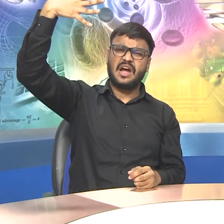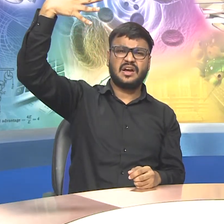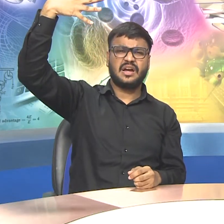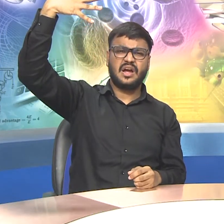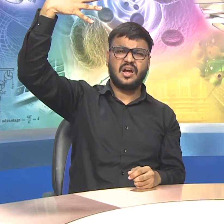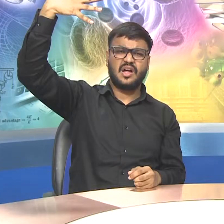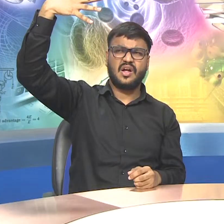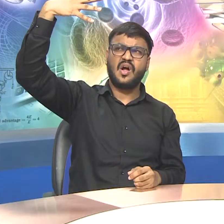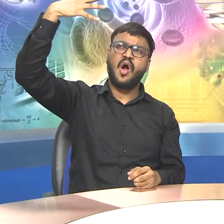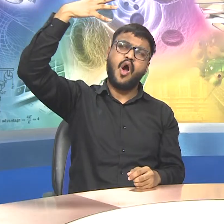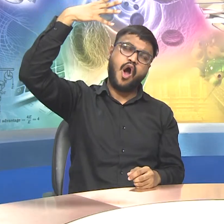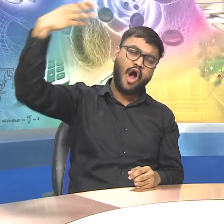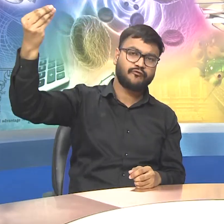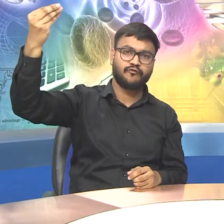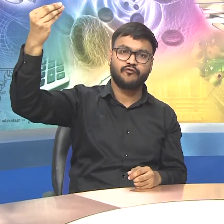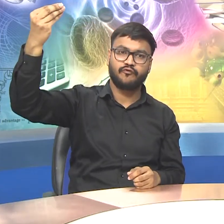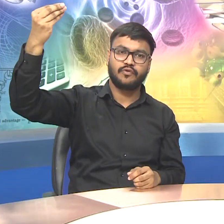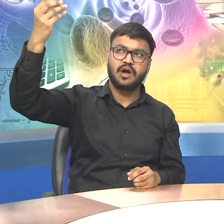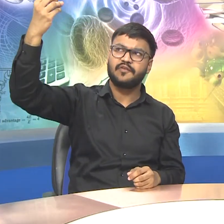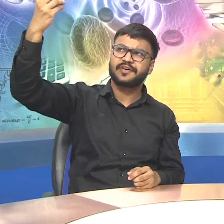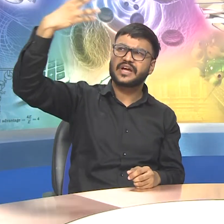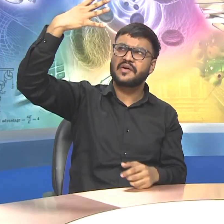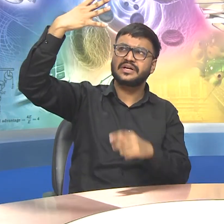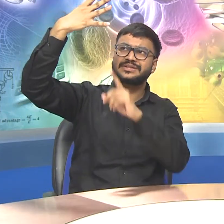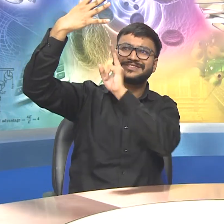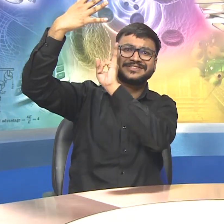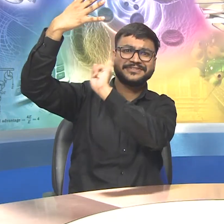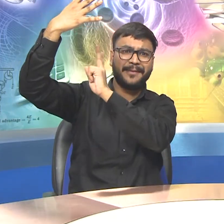Third is light on and off.